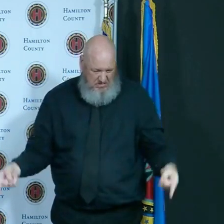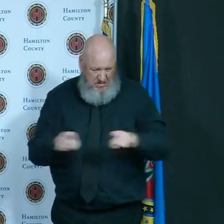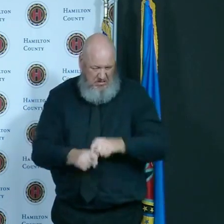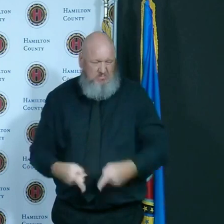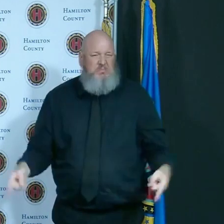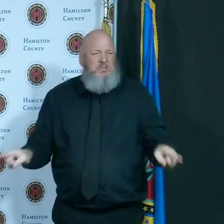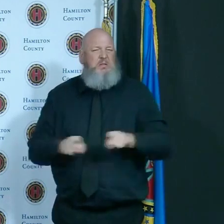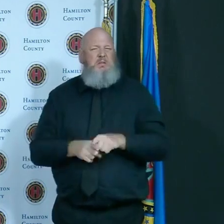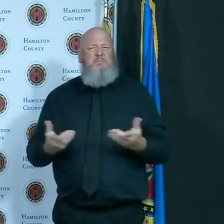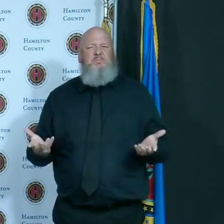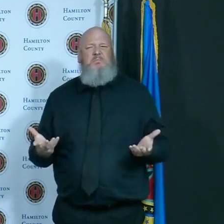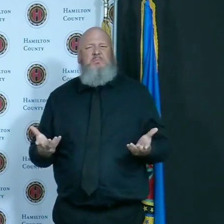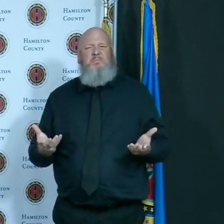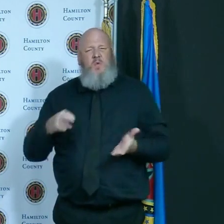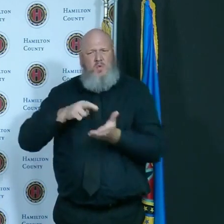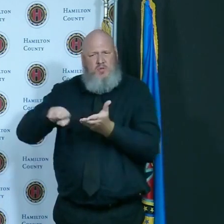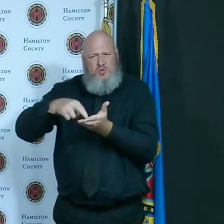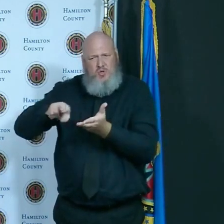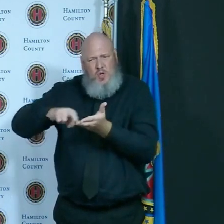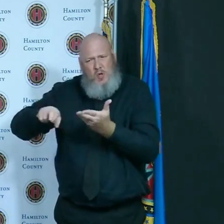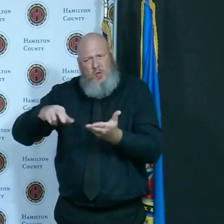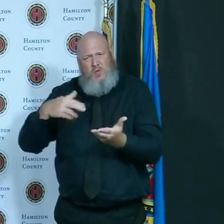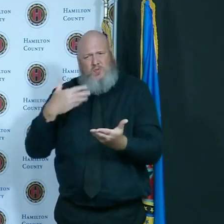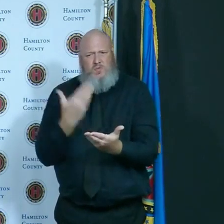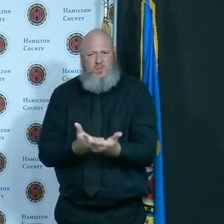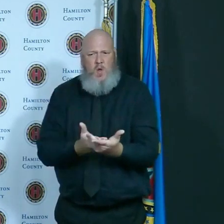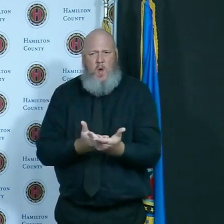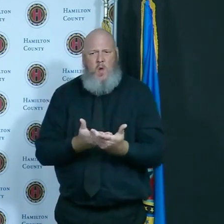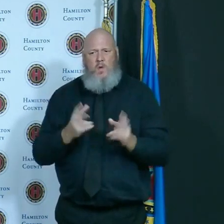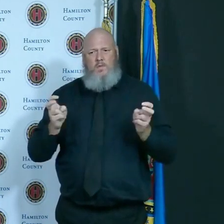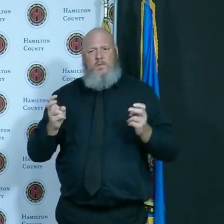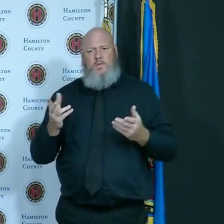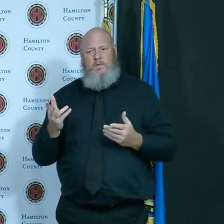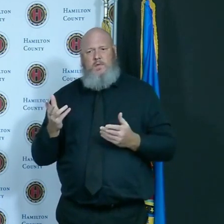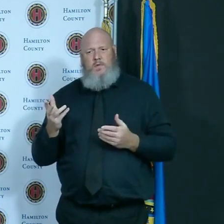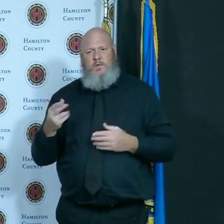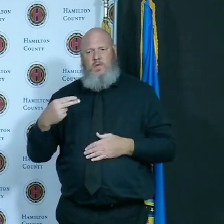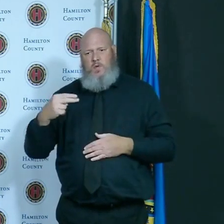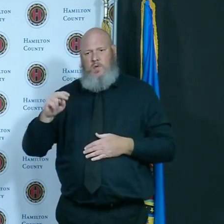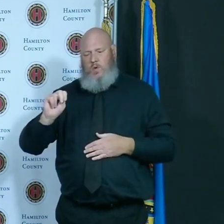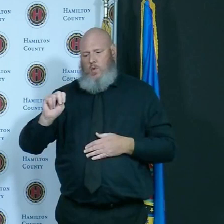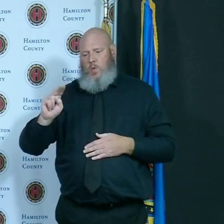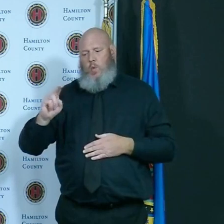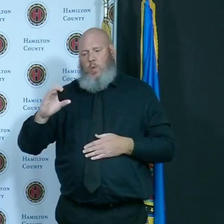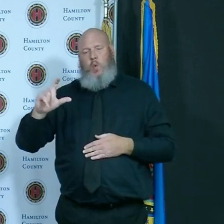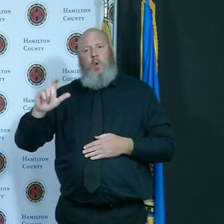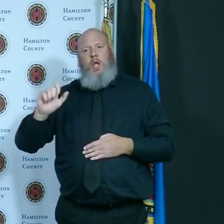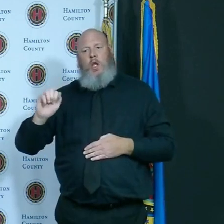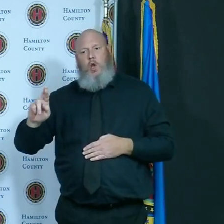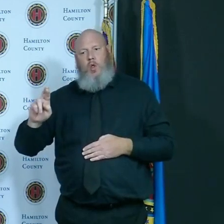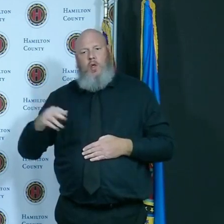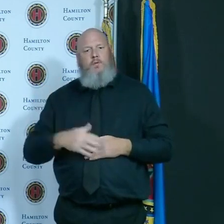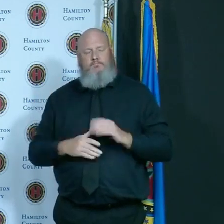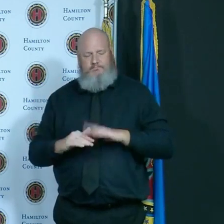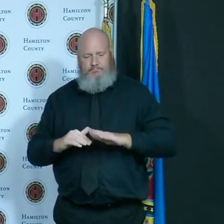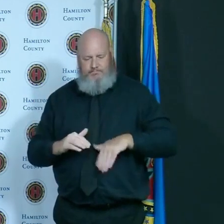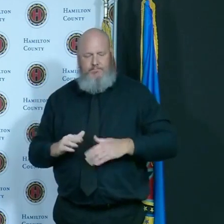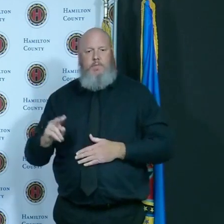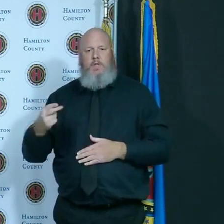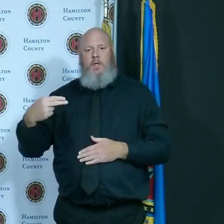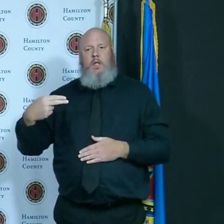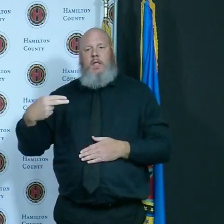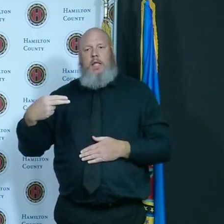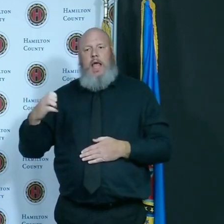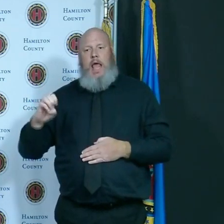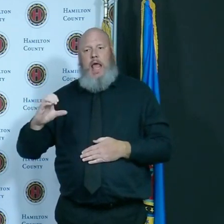in health disparities in America. So we ask ourselves, why did the news start telling us that the rates of